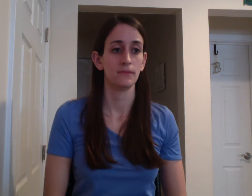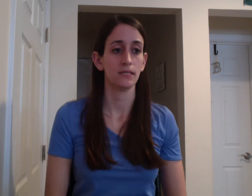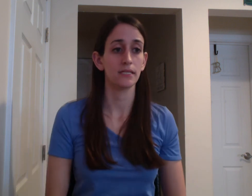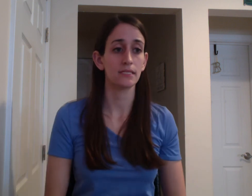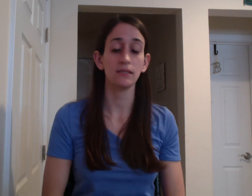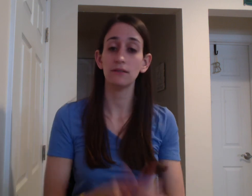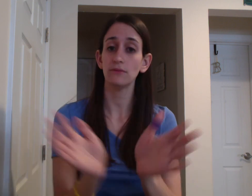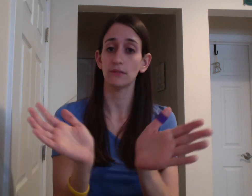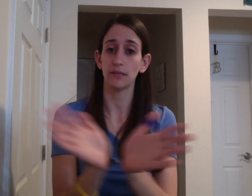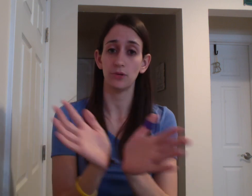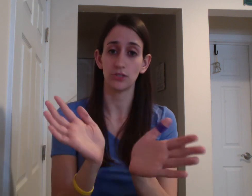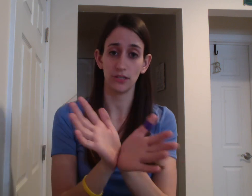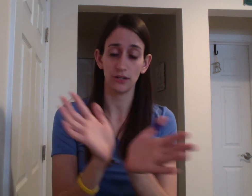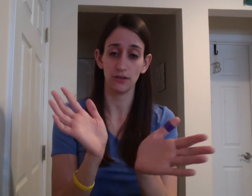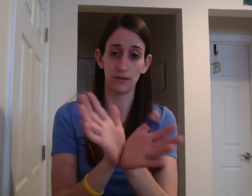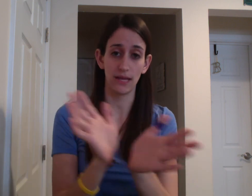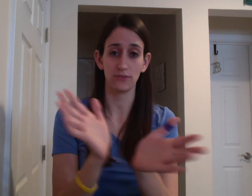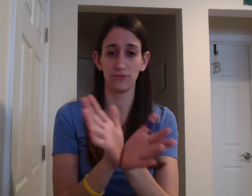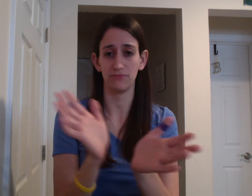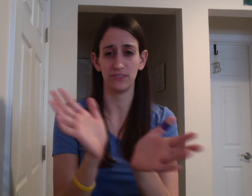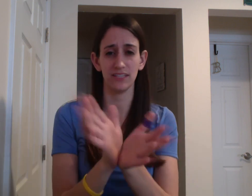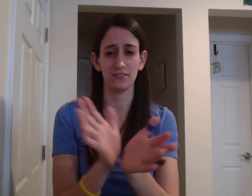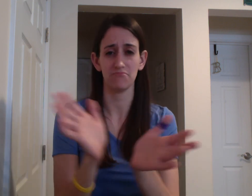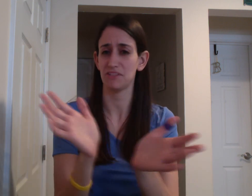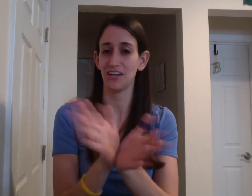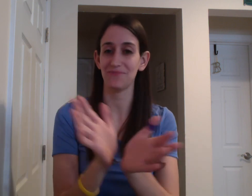A seal, when they push their hands or fins together.